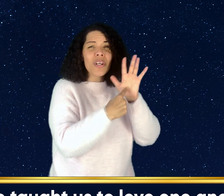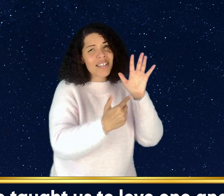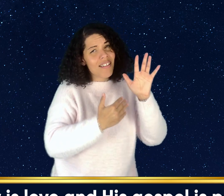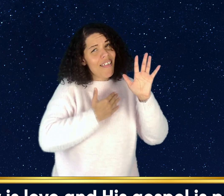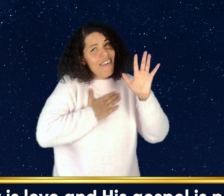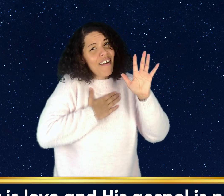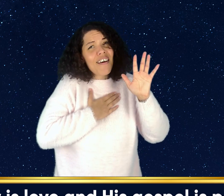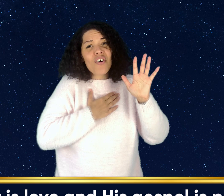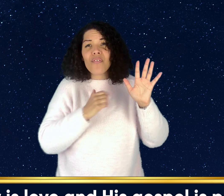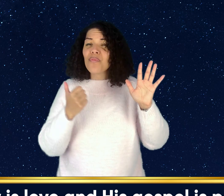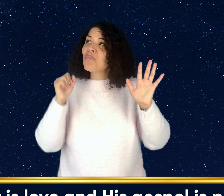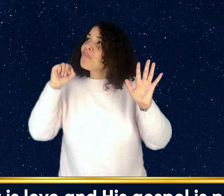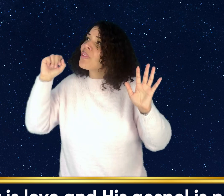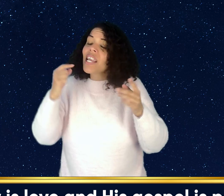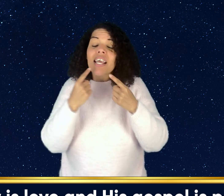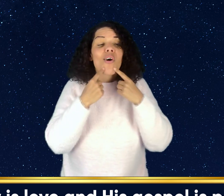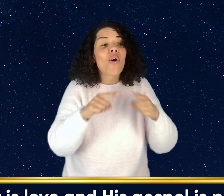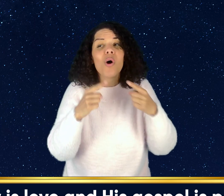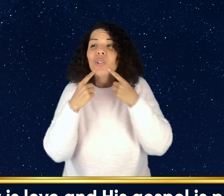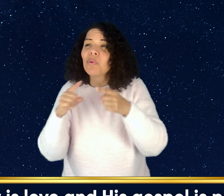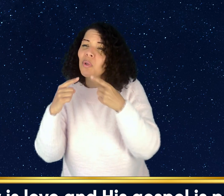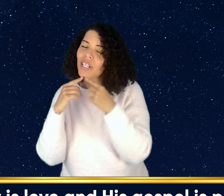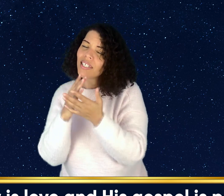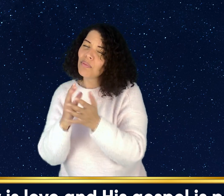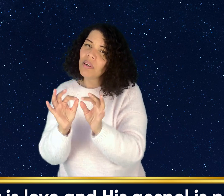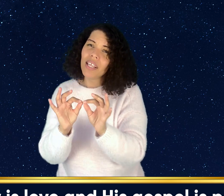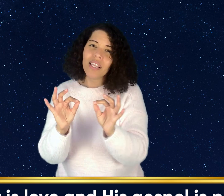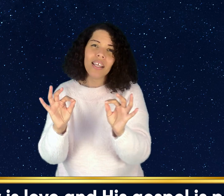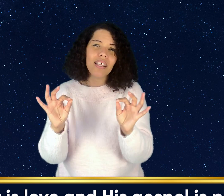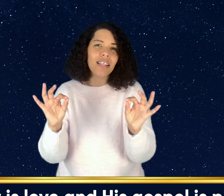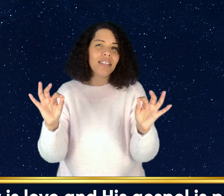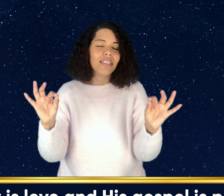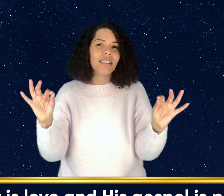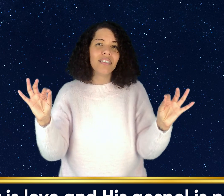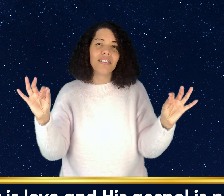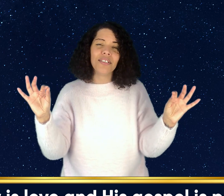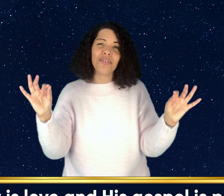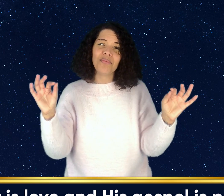another. His law is love, and his gospel is peace.